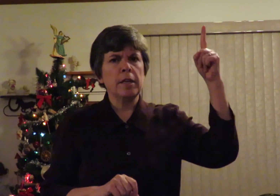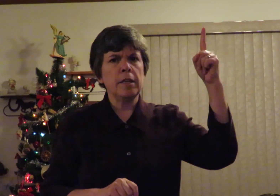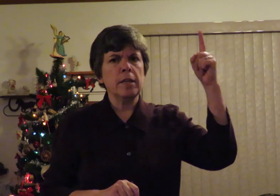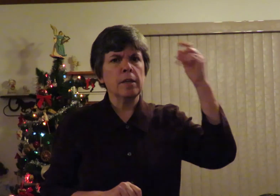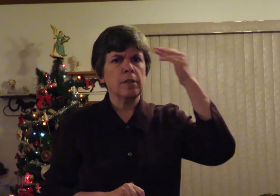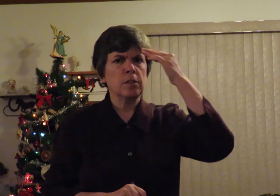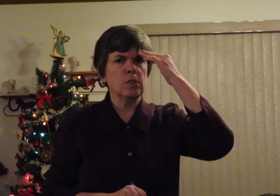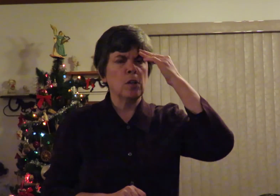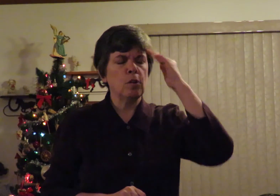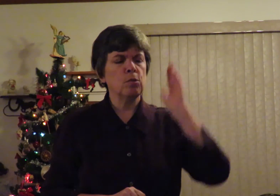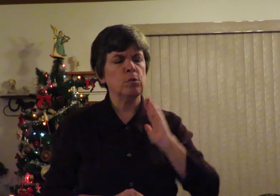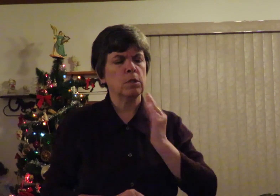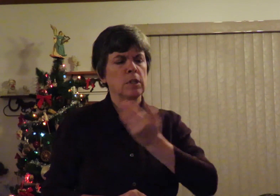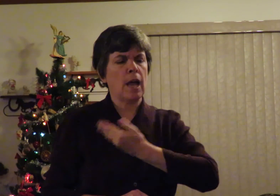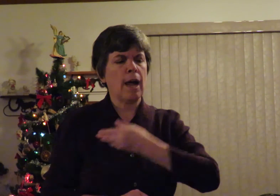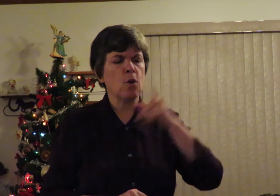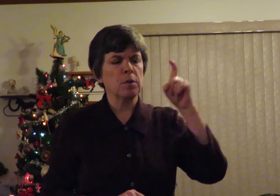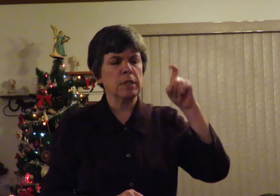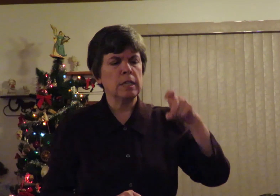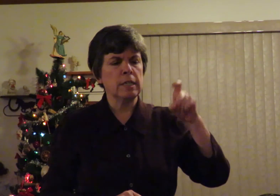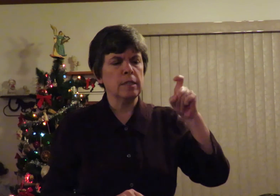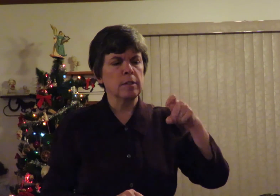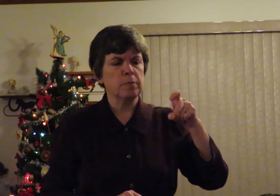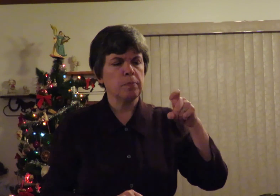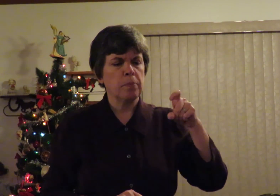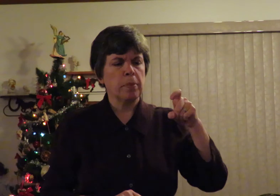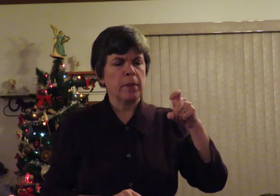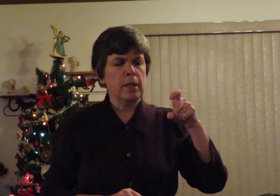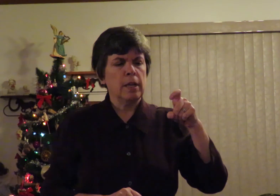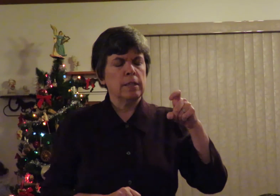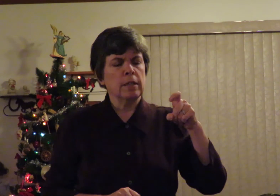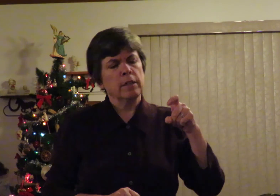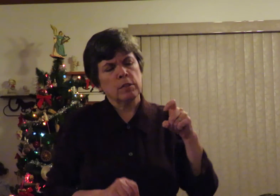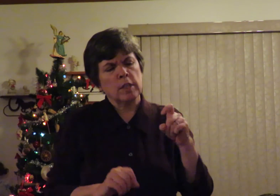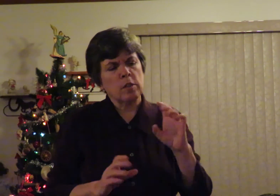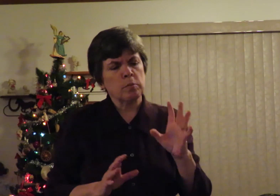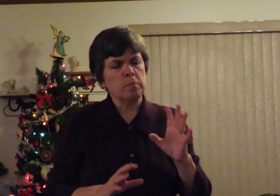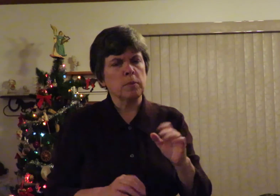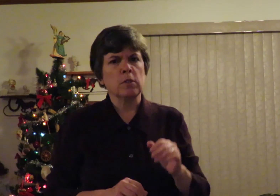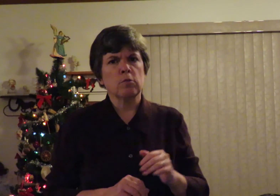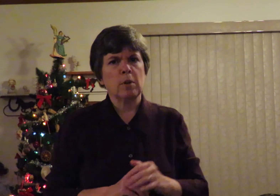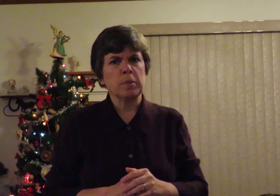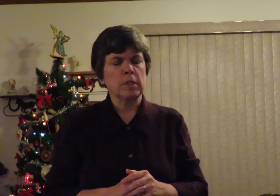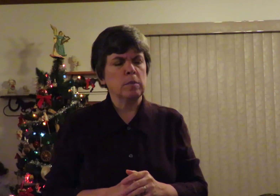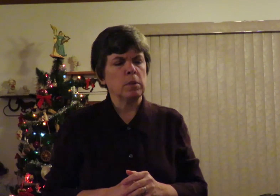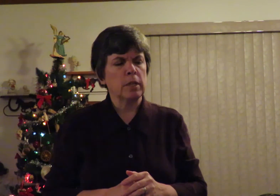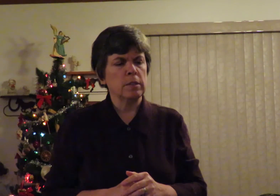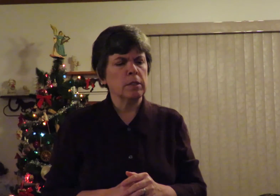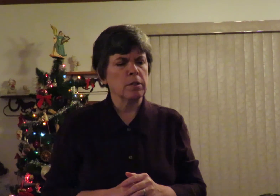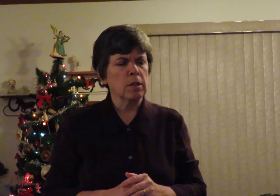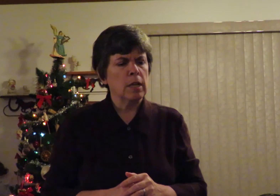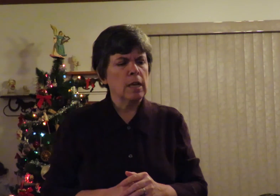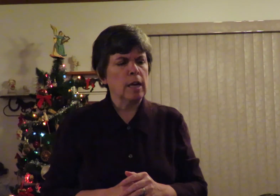He knows our need. Now here's another discrepancy place here.